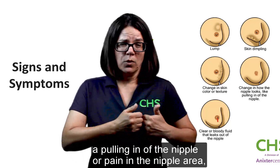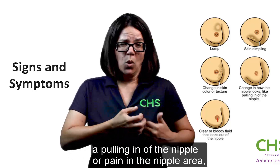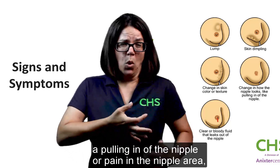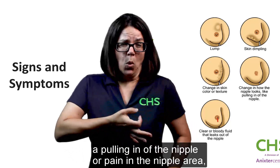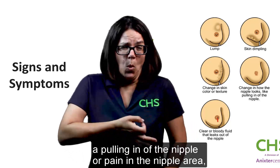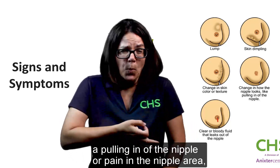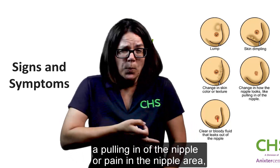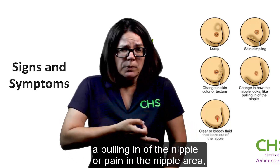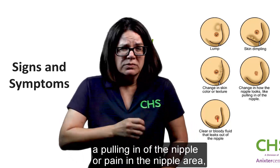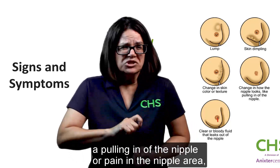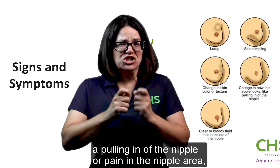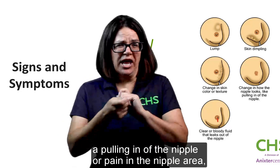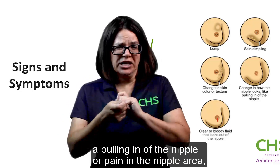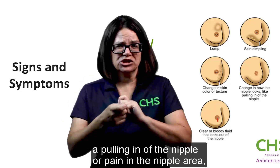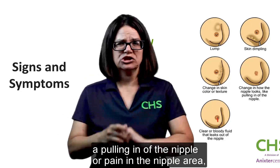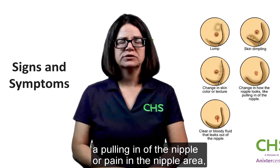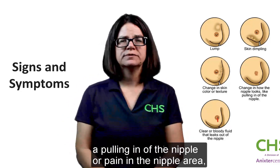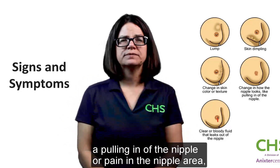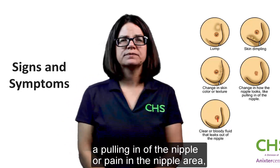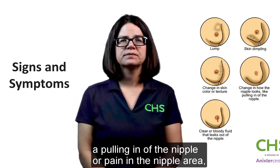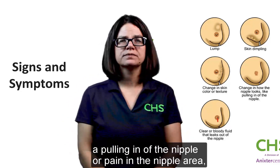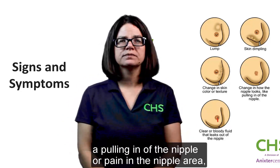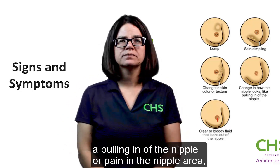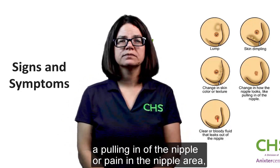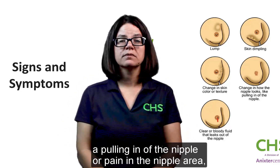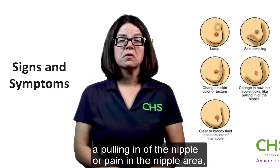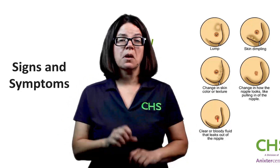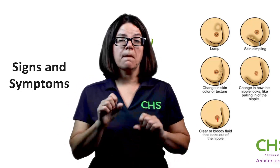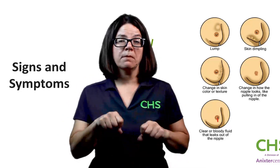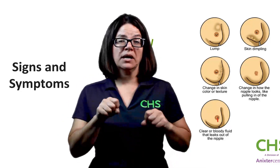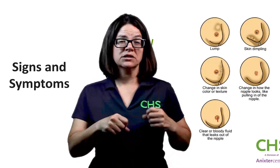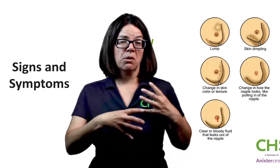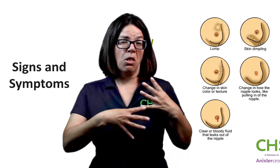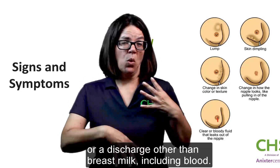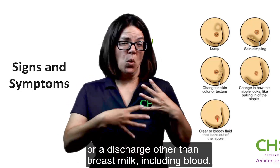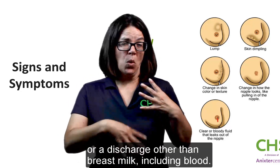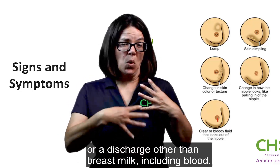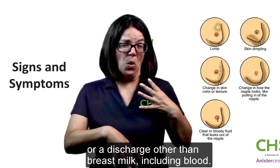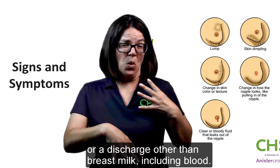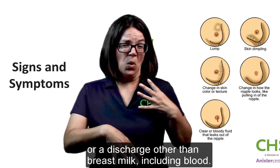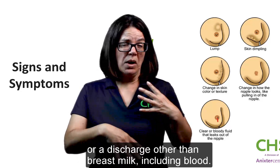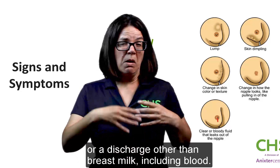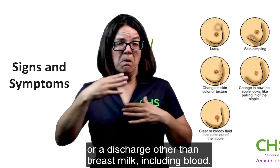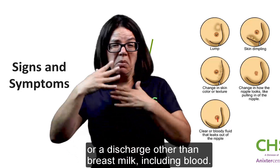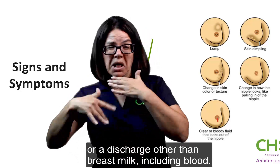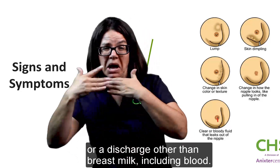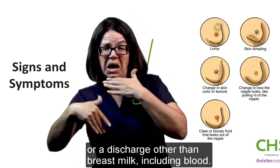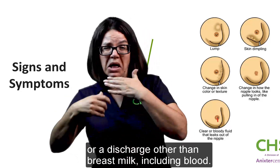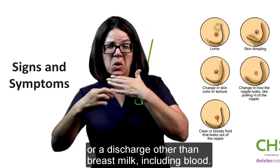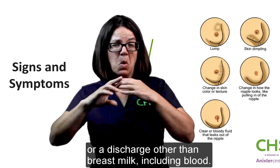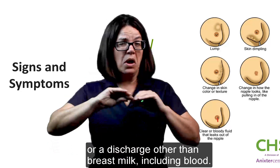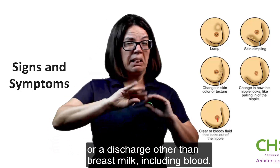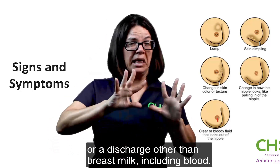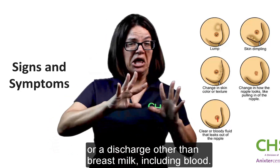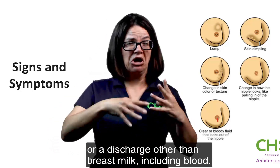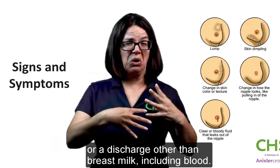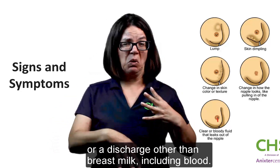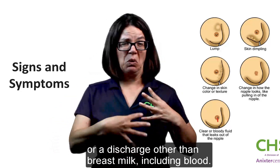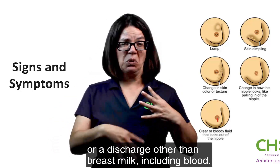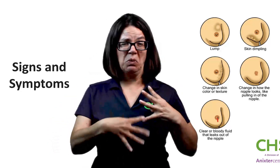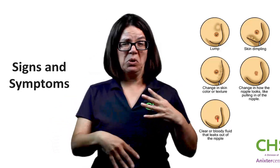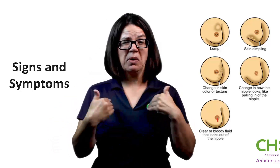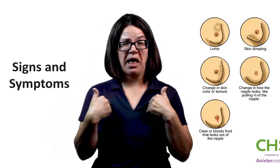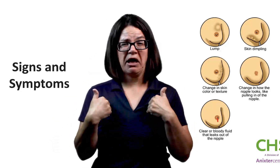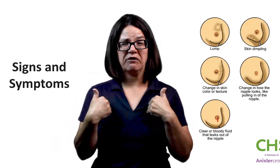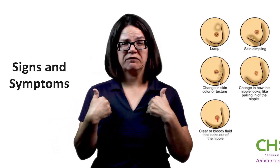a pulling in of the nipple or pain in the nipple area, or a discharge other than breast milk, including